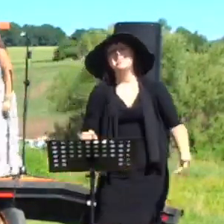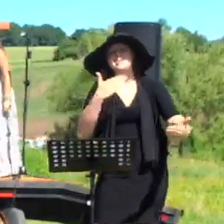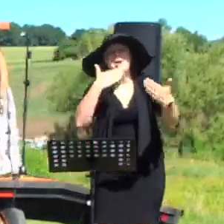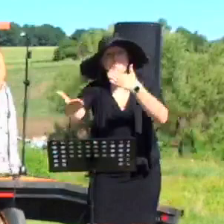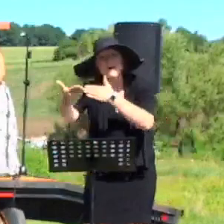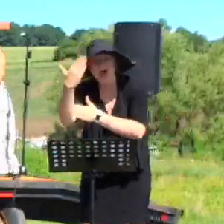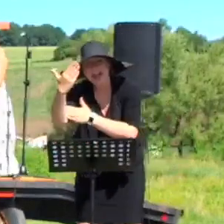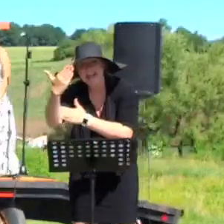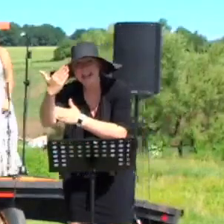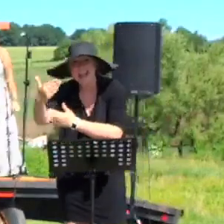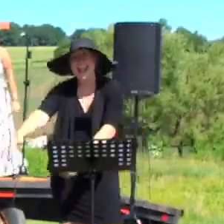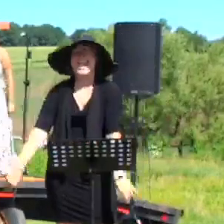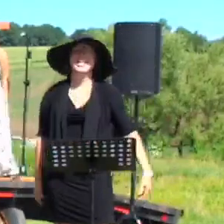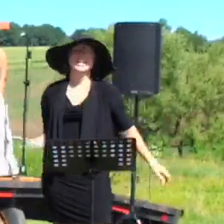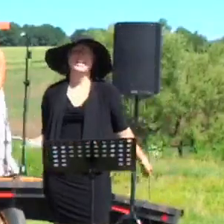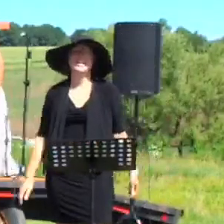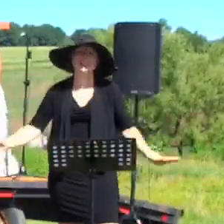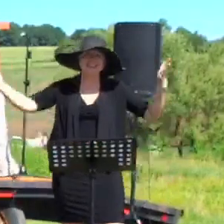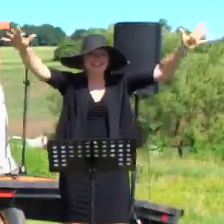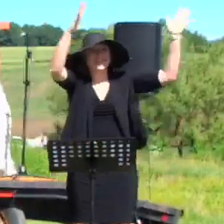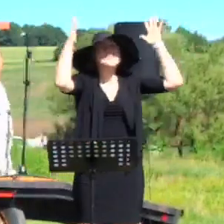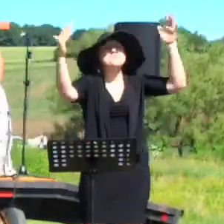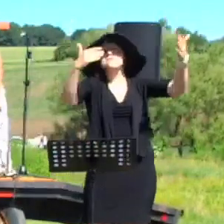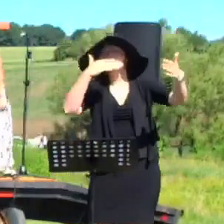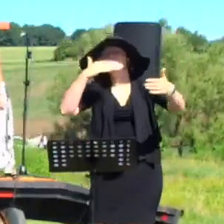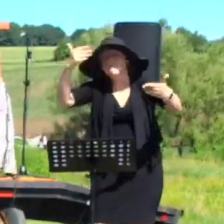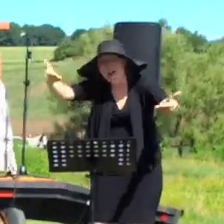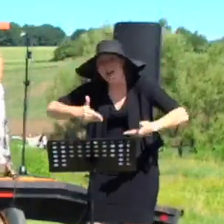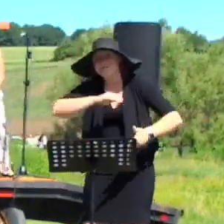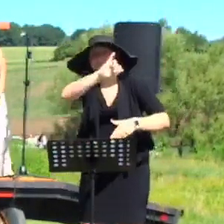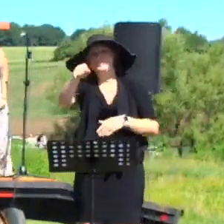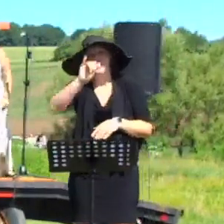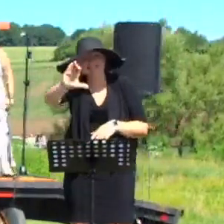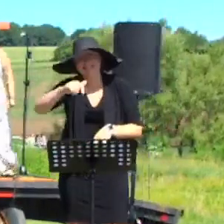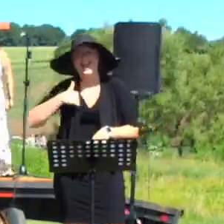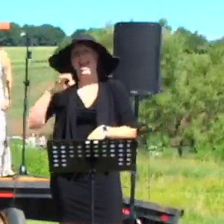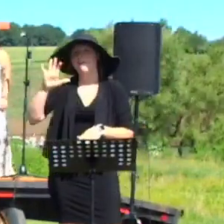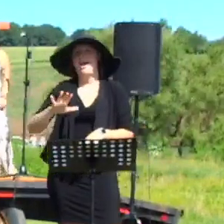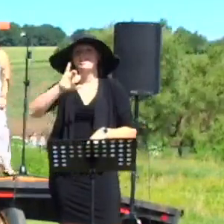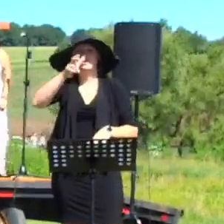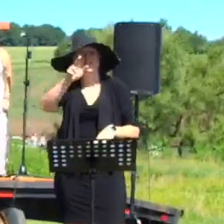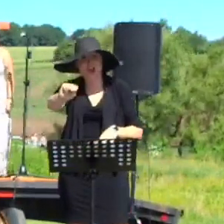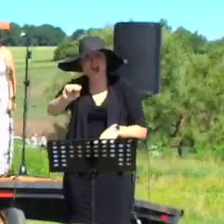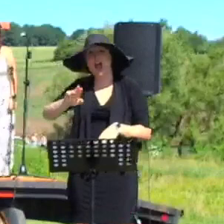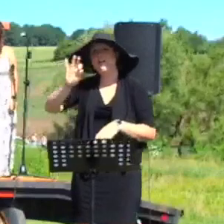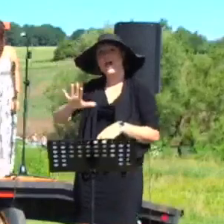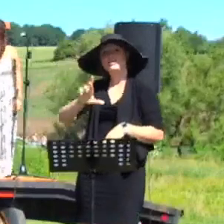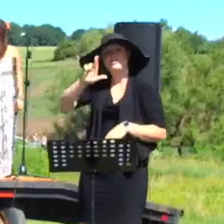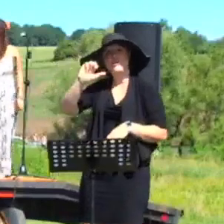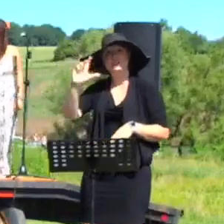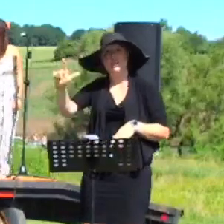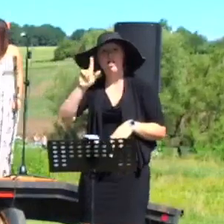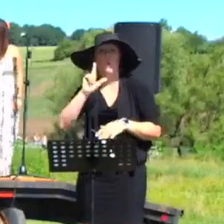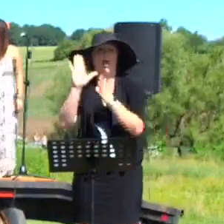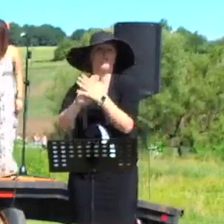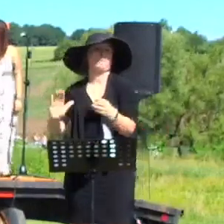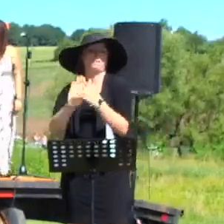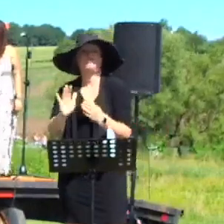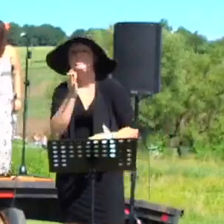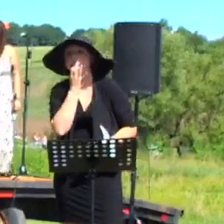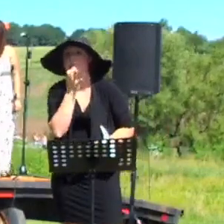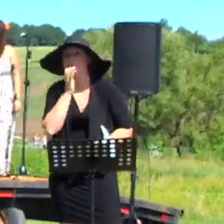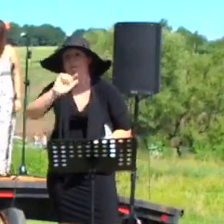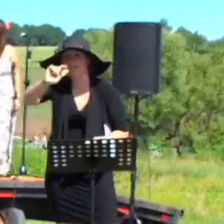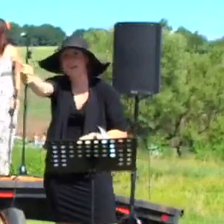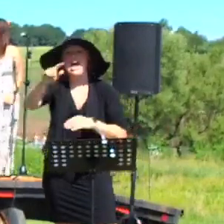Good morning! And welcome to Just Church. I'm Pastor John. Pastor Rachel will be bringing the message in a little bit. It's all about